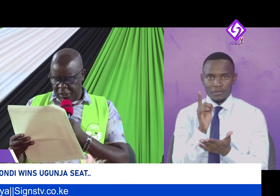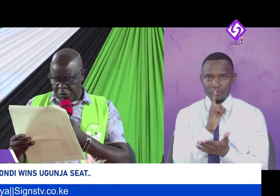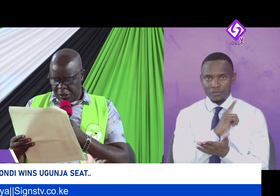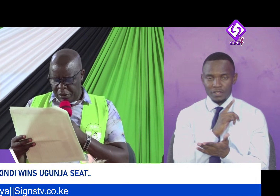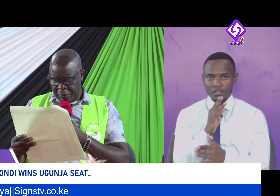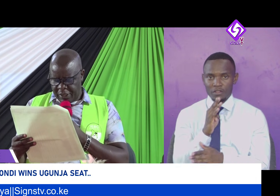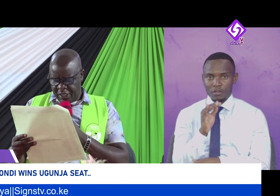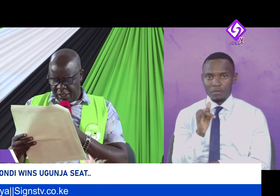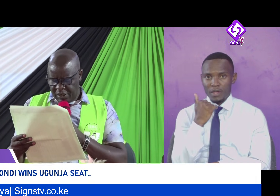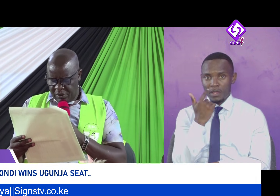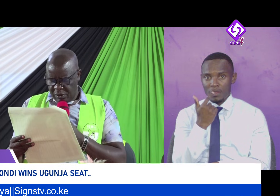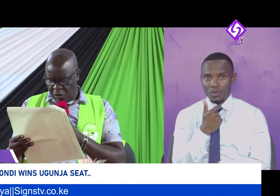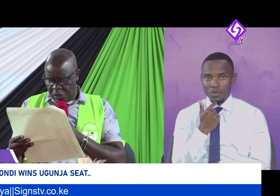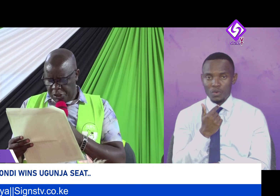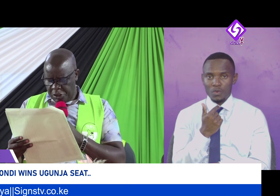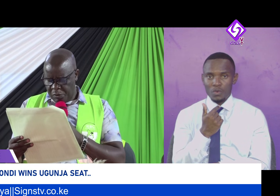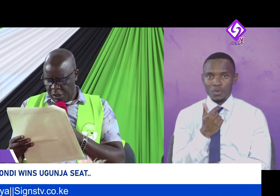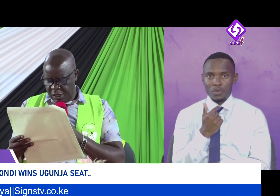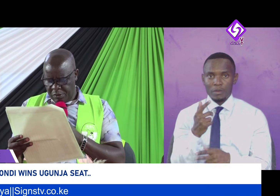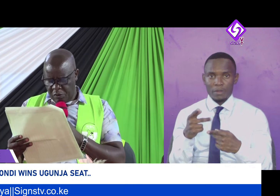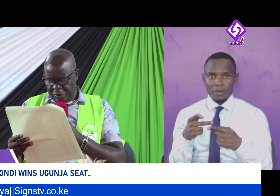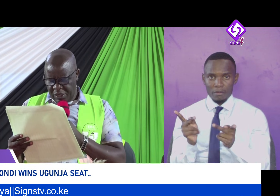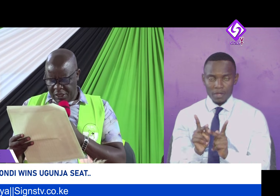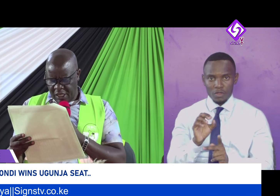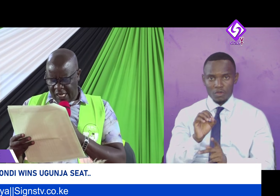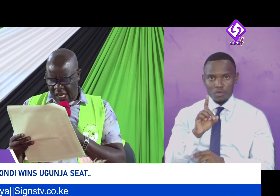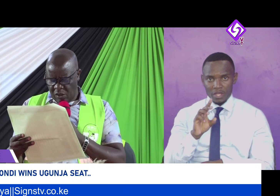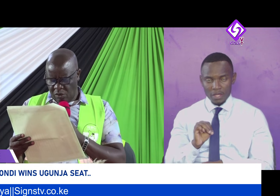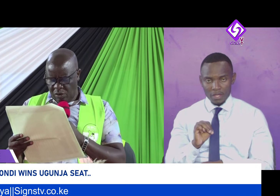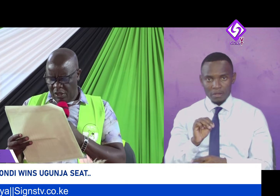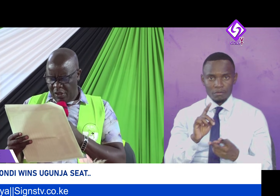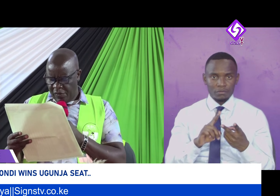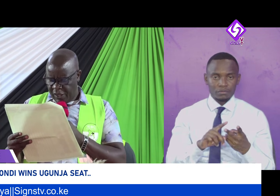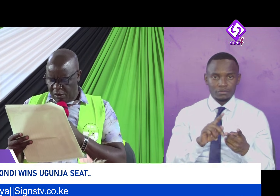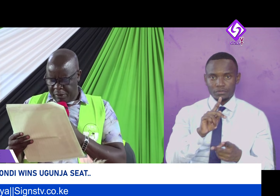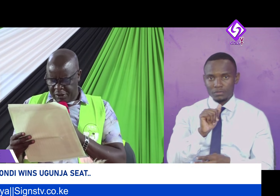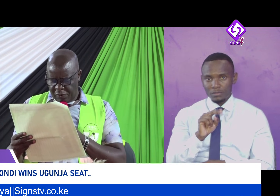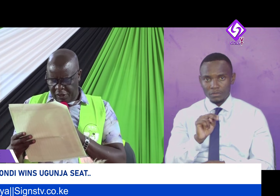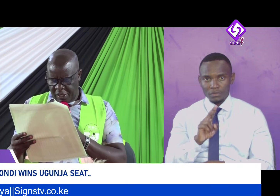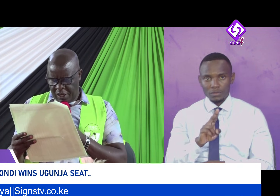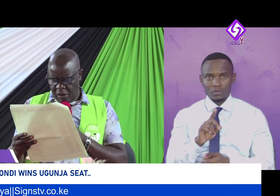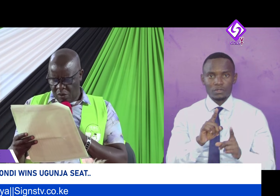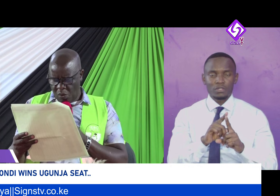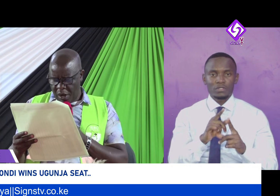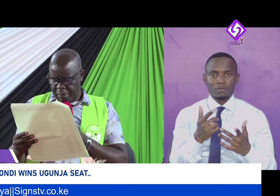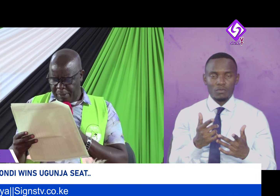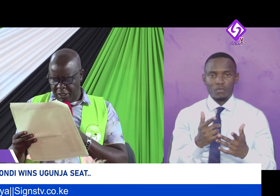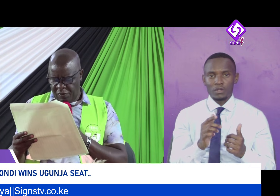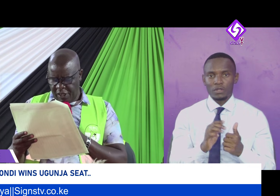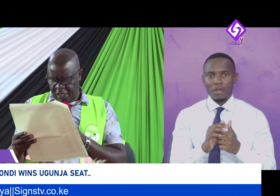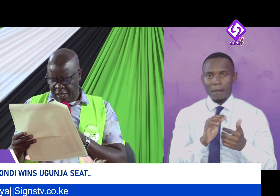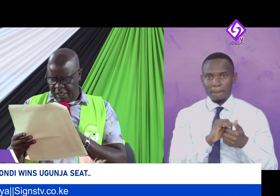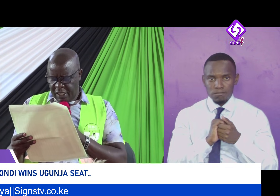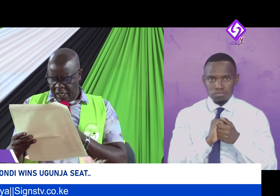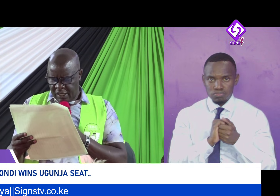by the Jubilee Party, the Orange Democratic Movement, KANU, Federal Party of Kenya, the Wiper Party